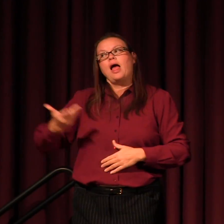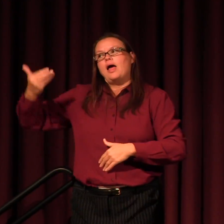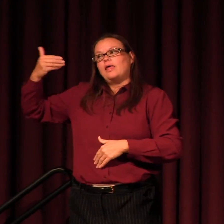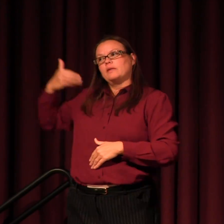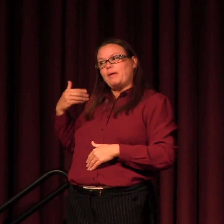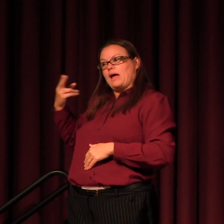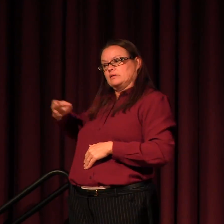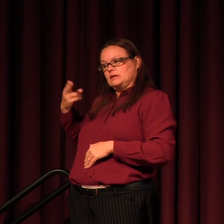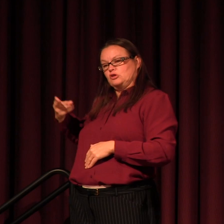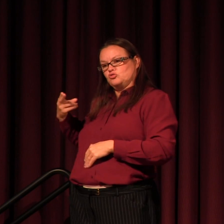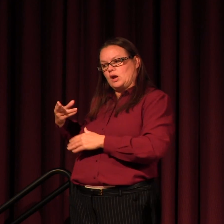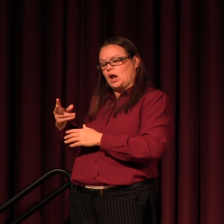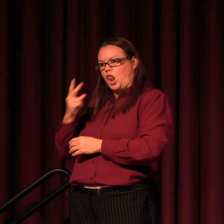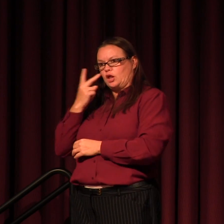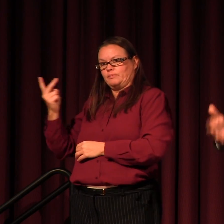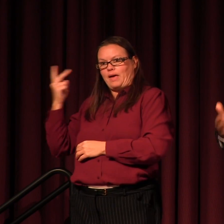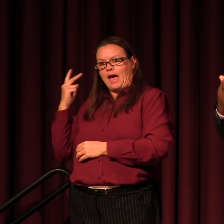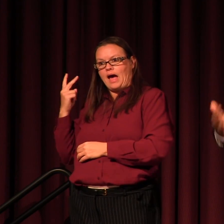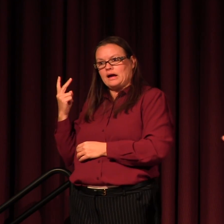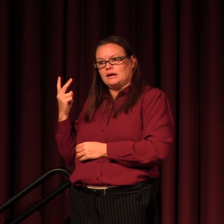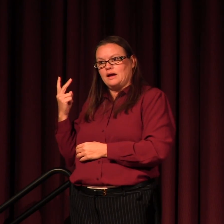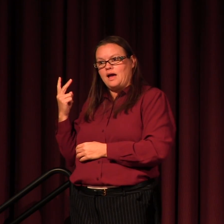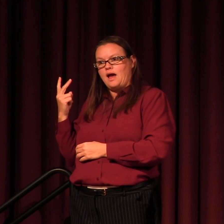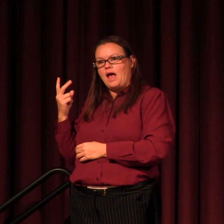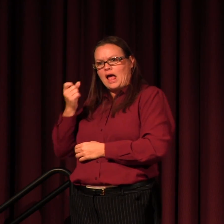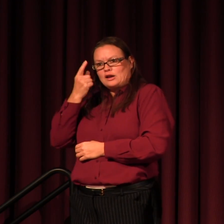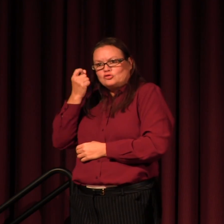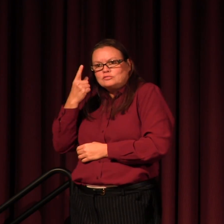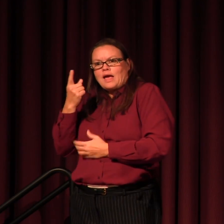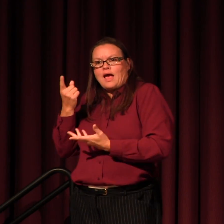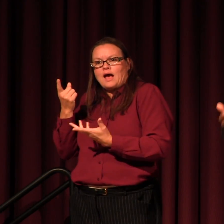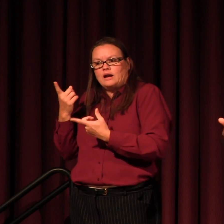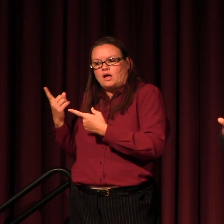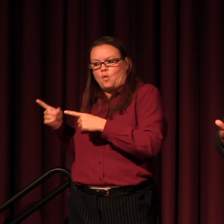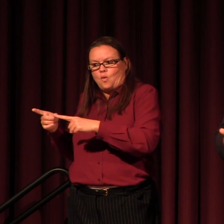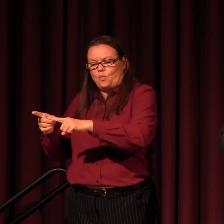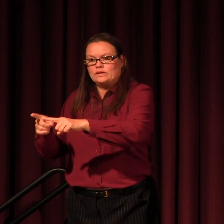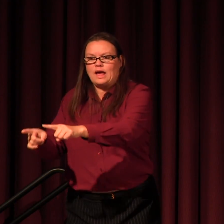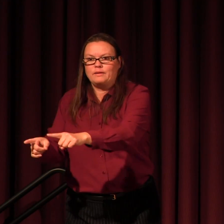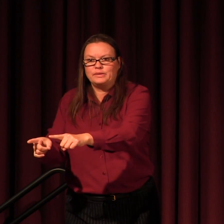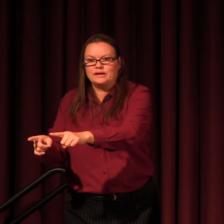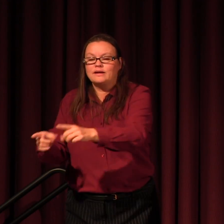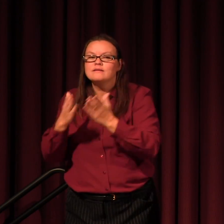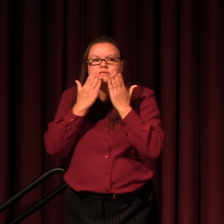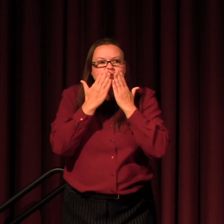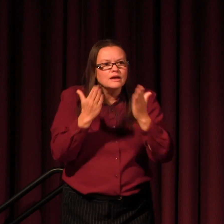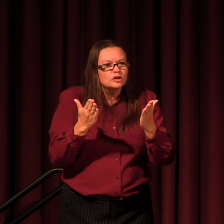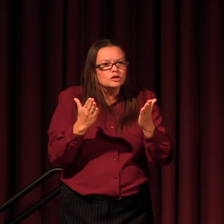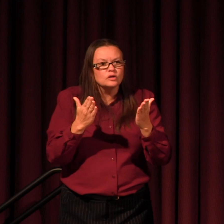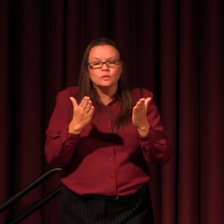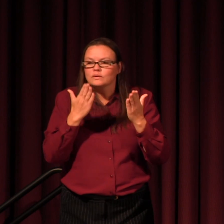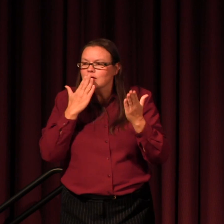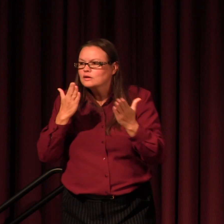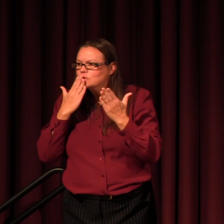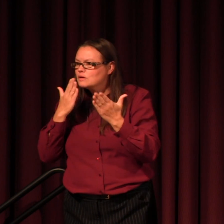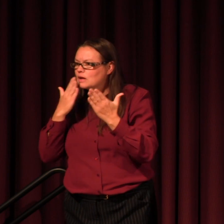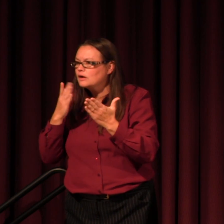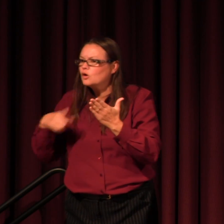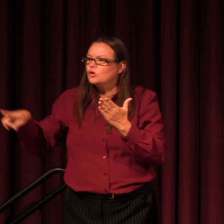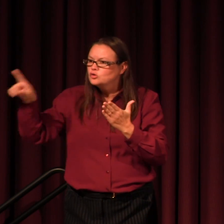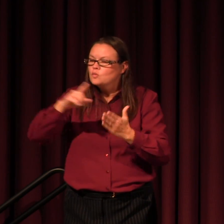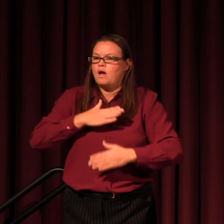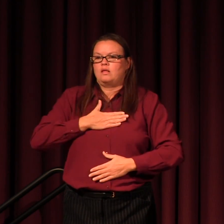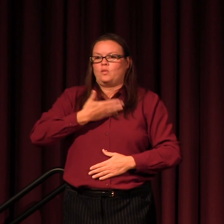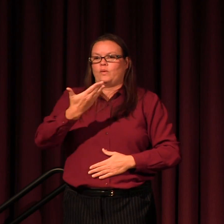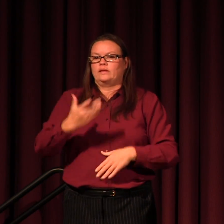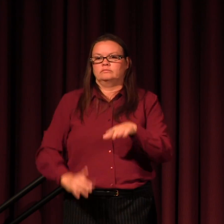brought us here. Thank you for being the kind of people who, as DeShane said earlier, are willing to show up.